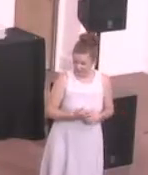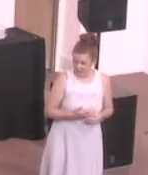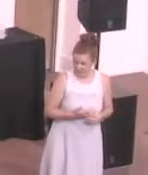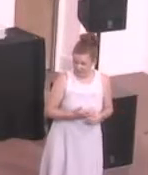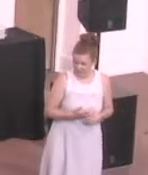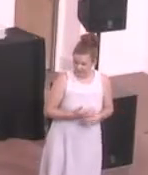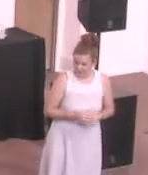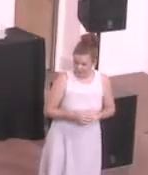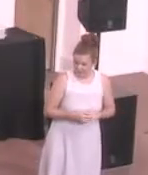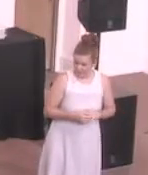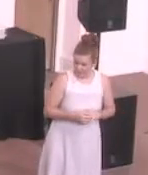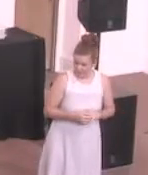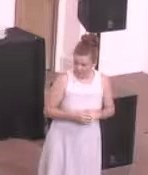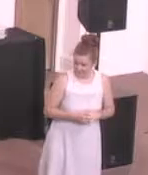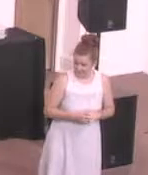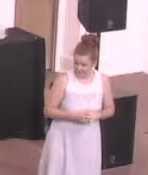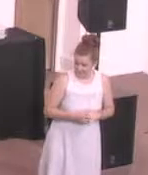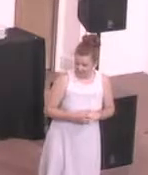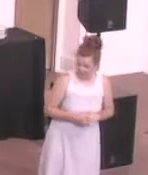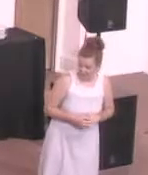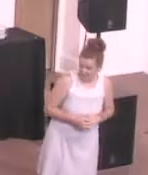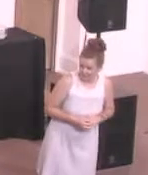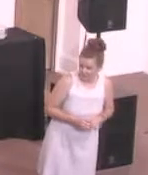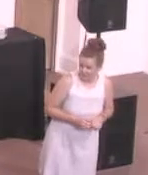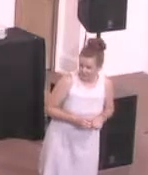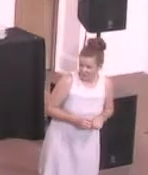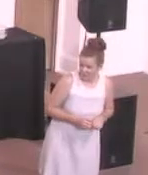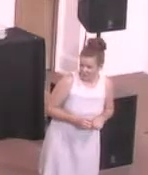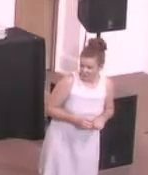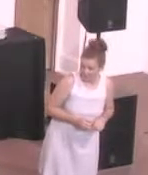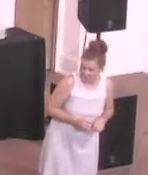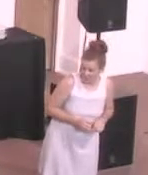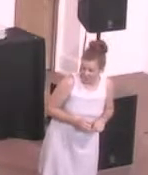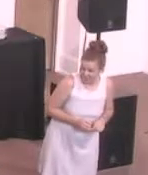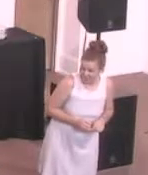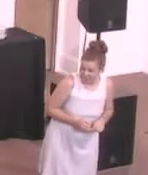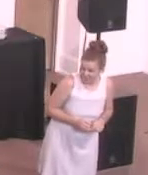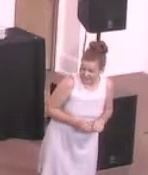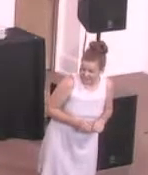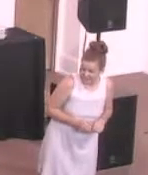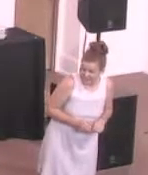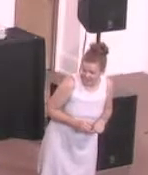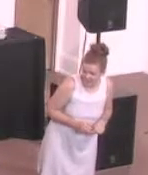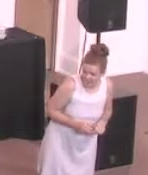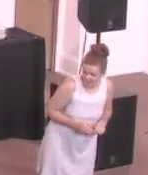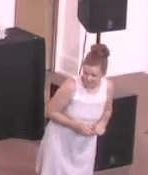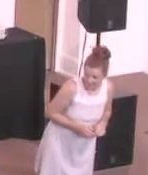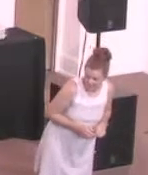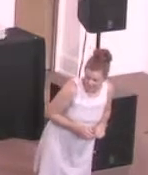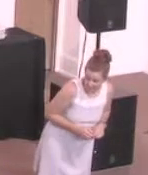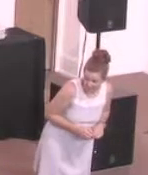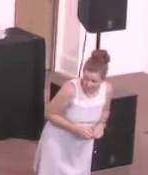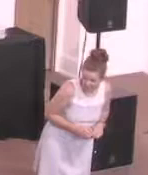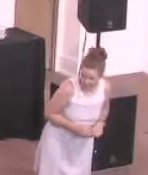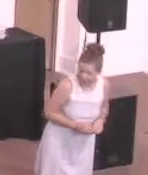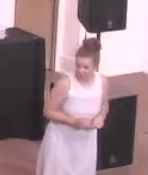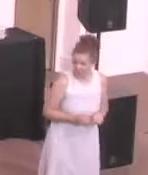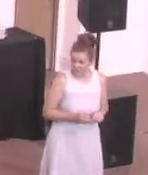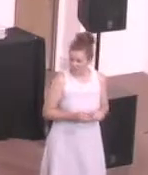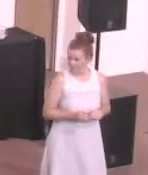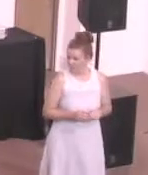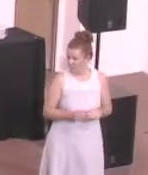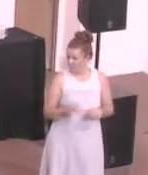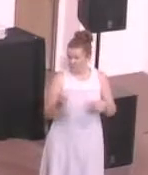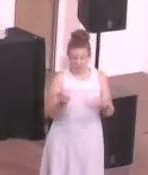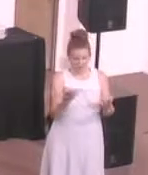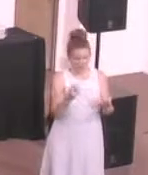shy? You shy? Okay. I need someone. You, sir. 7. Come with me. Now, church,